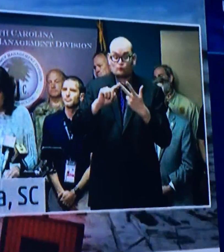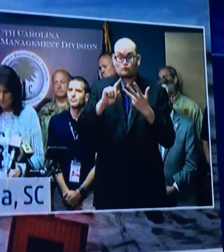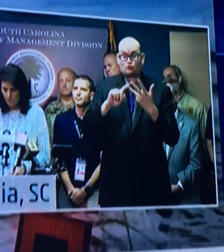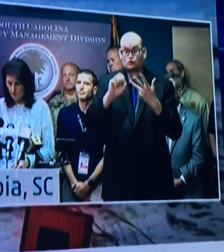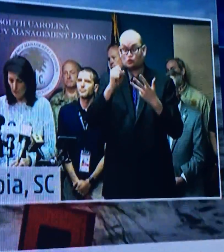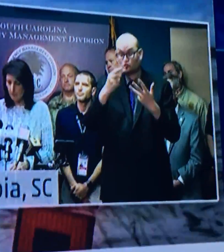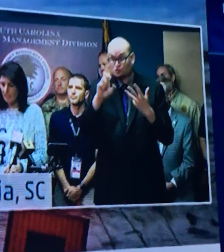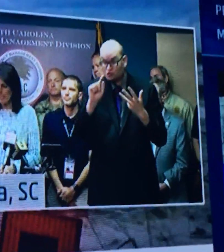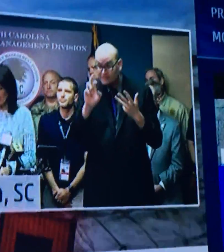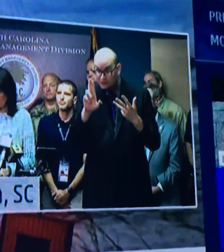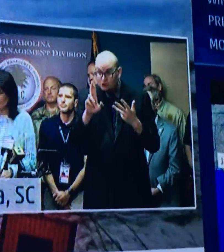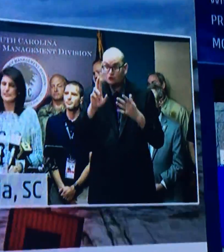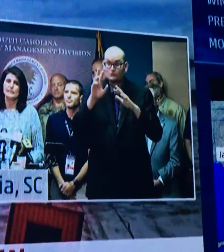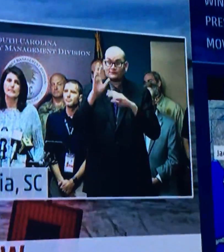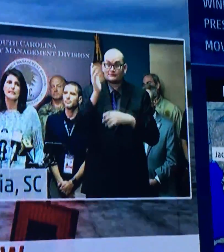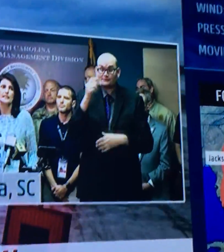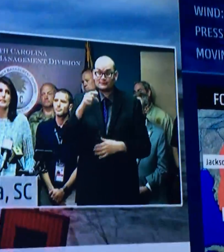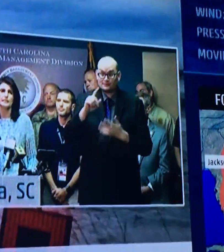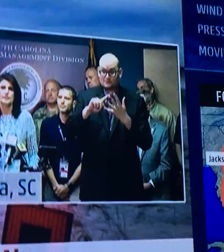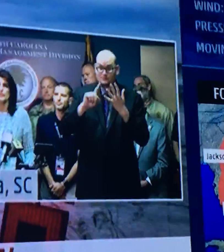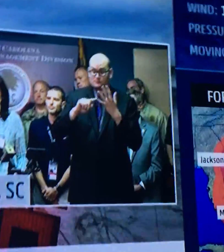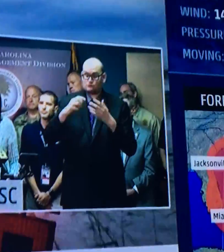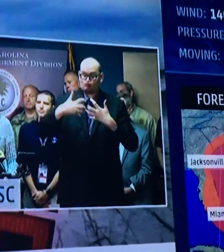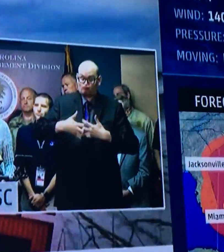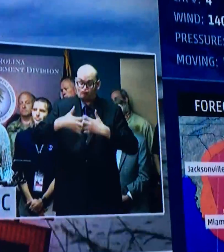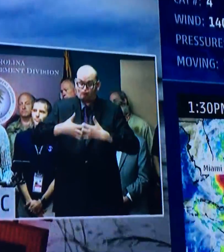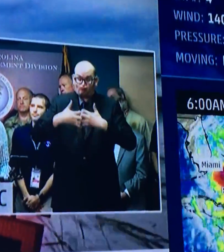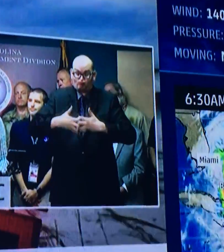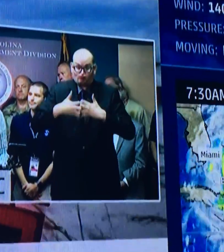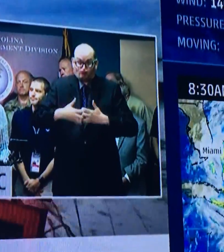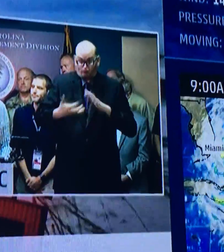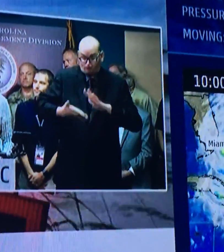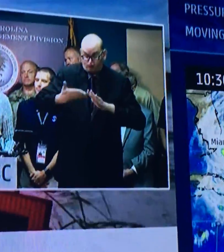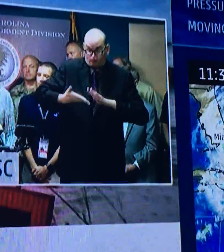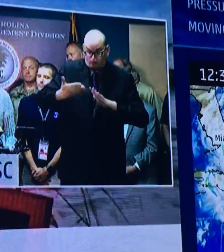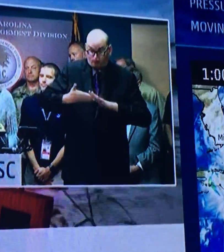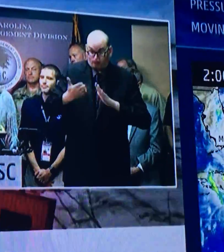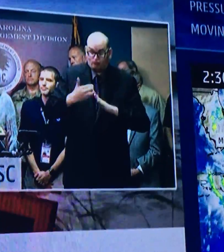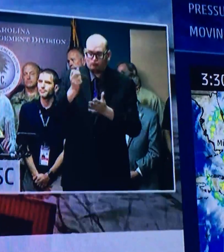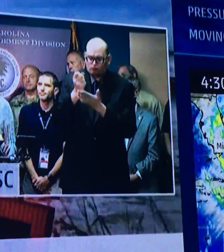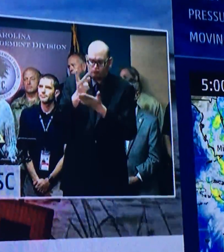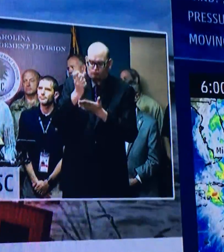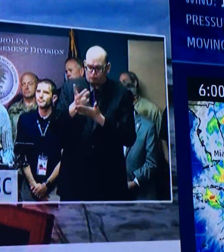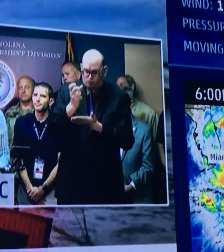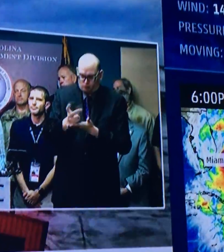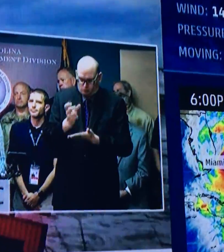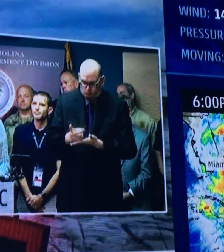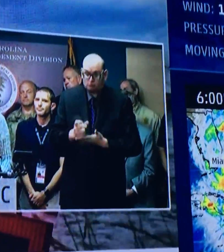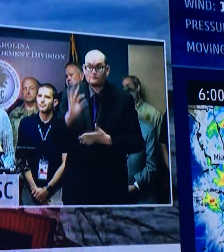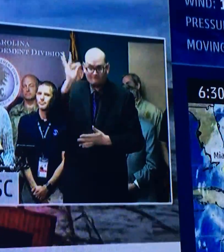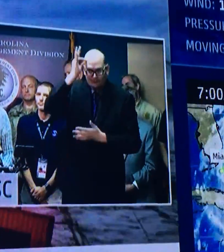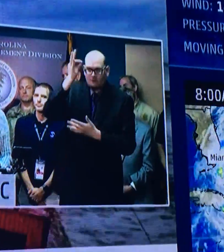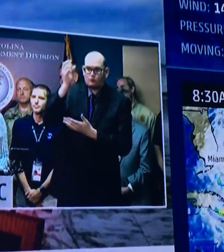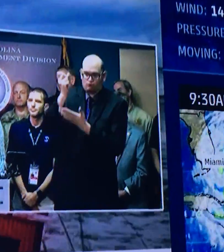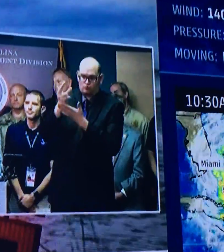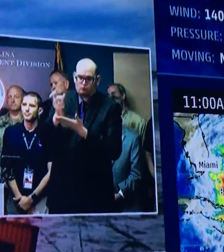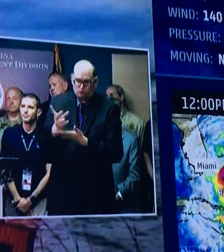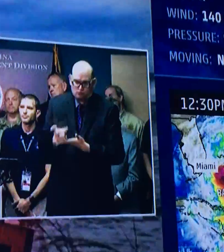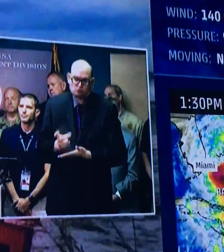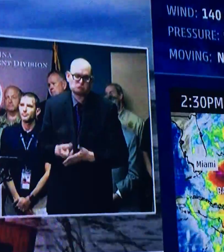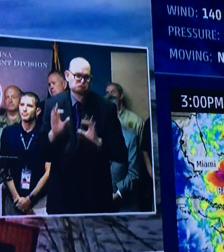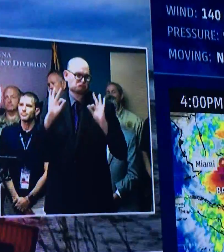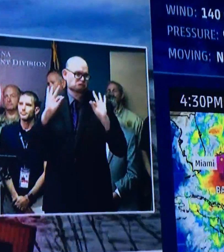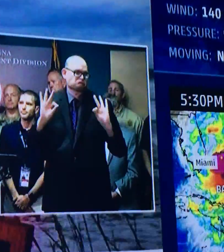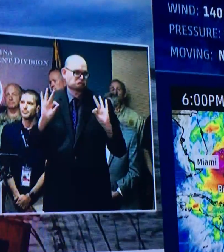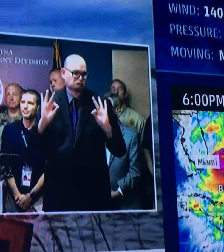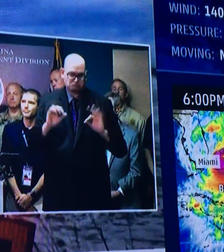well. I want to say that I can't thank enough, and I hope that the people of South Carolina will thank